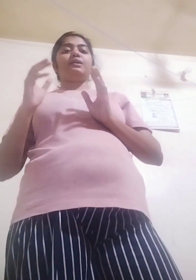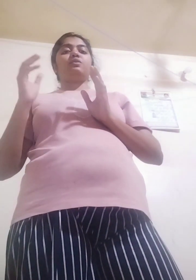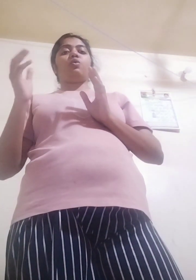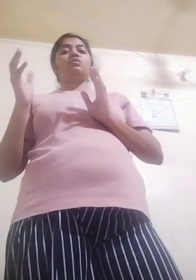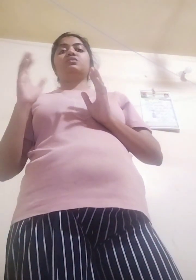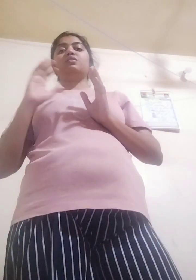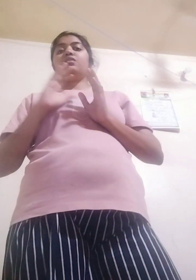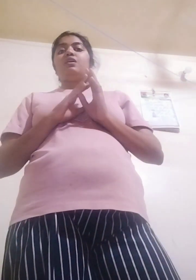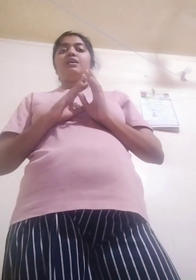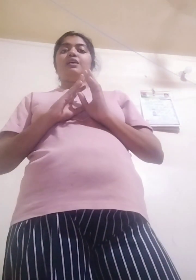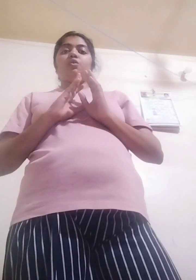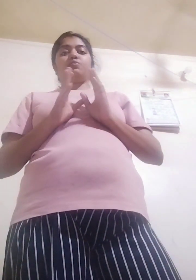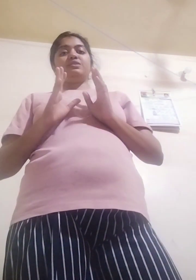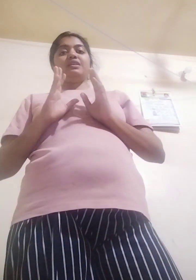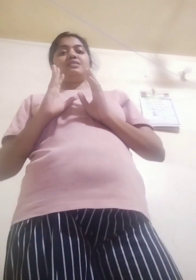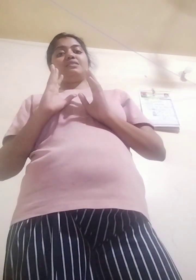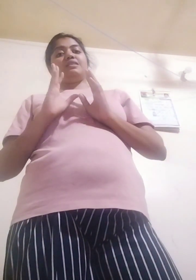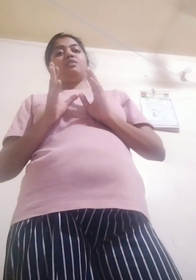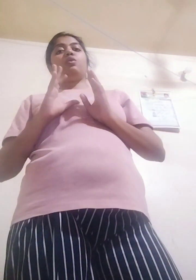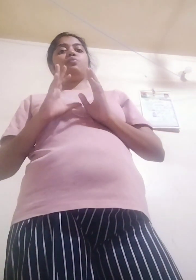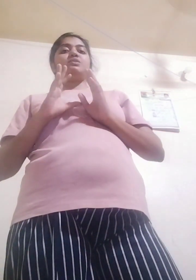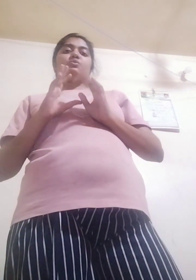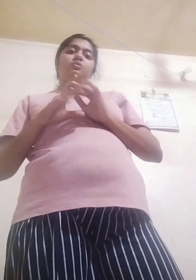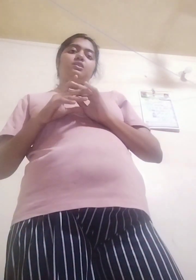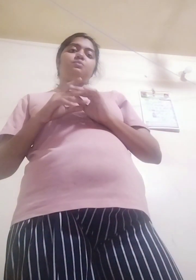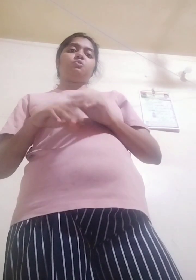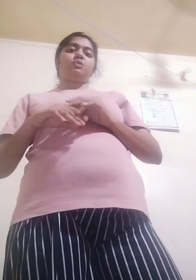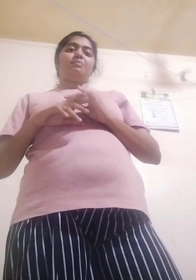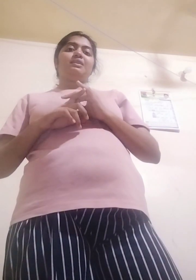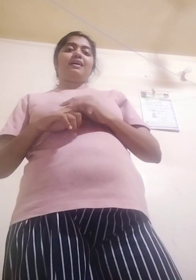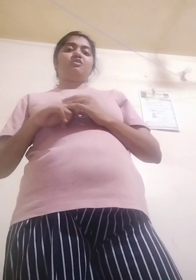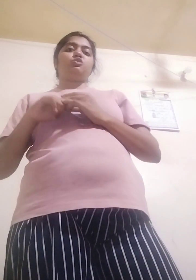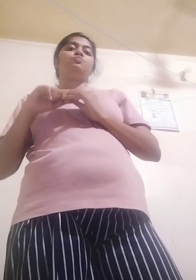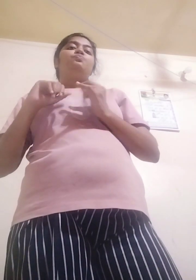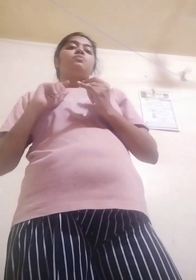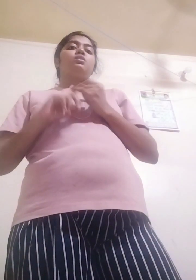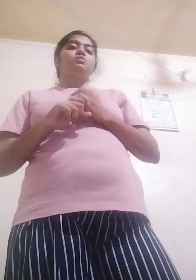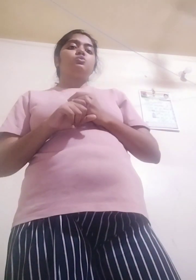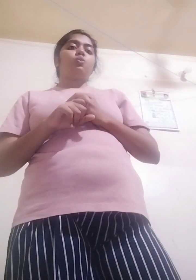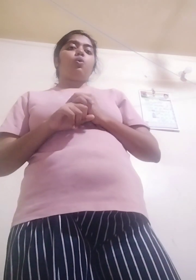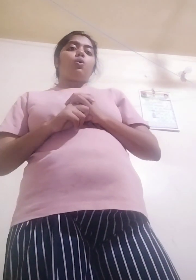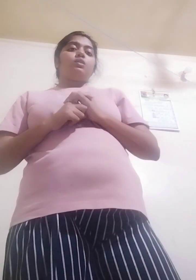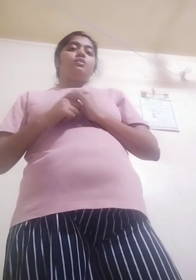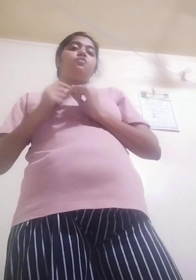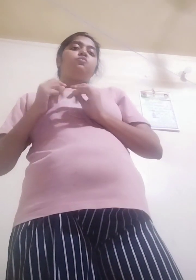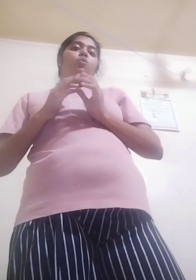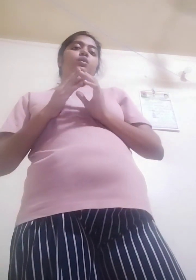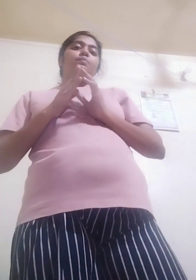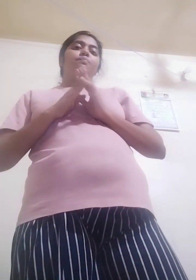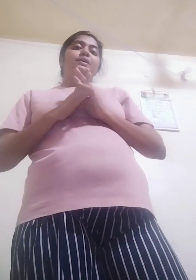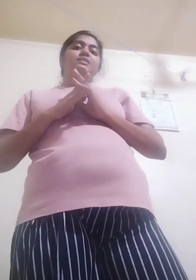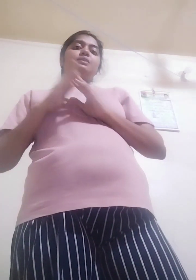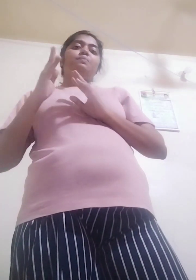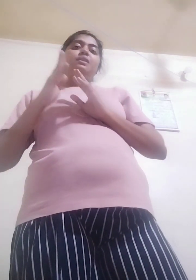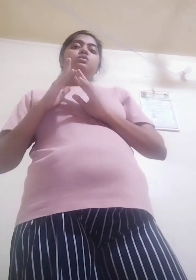all the objects in the object oriented programming language. So the four basic pillars